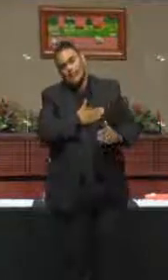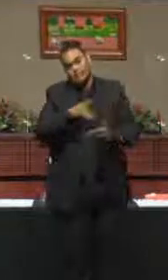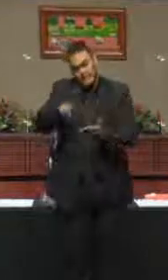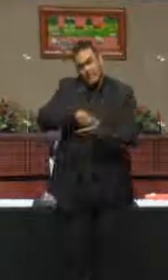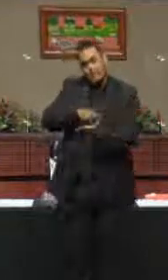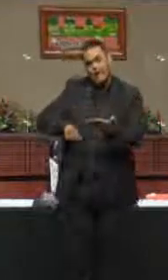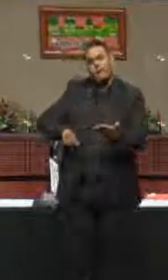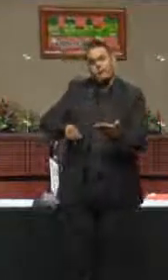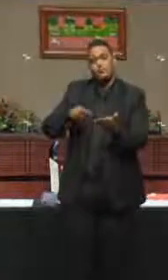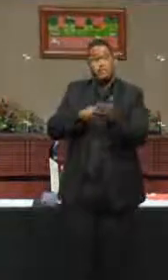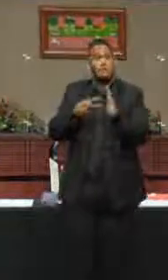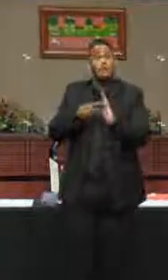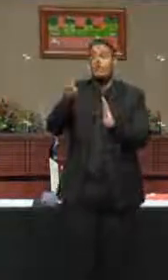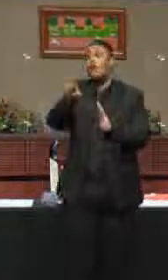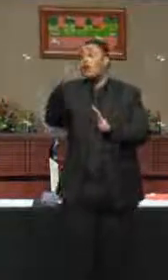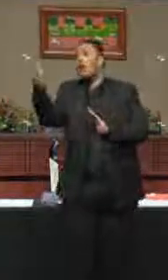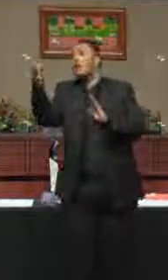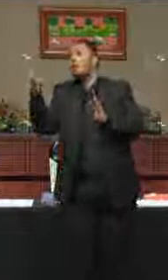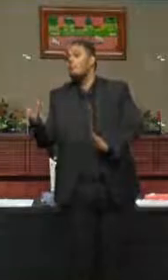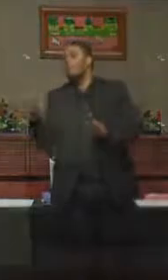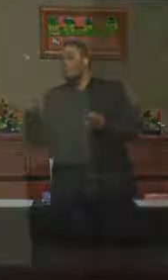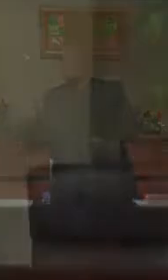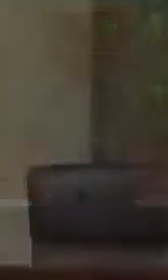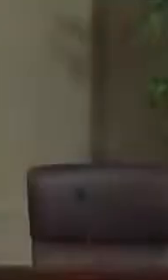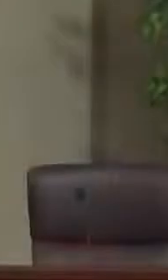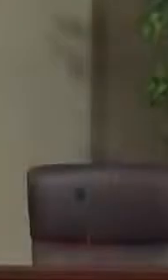that spot. You can go to our website at